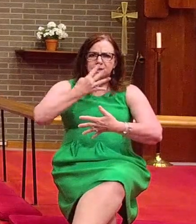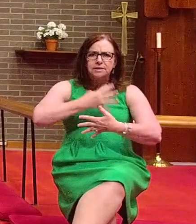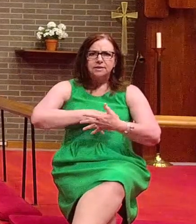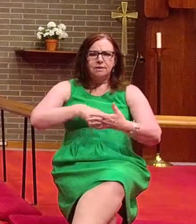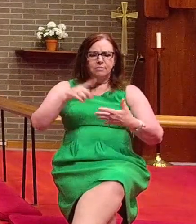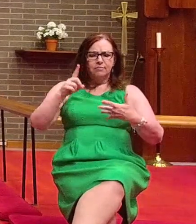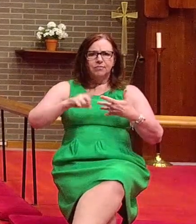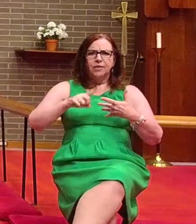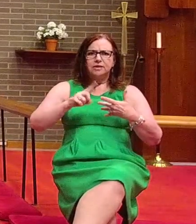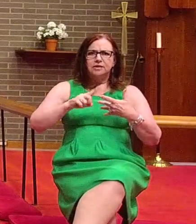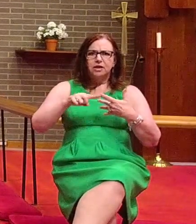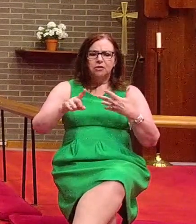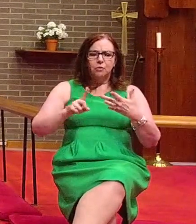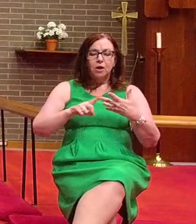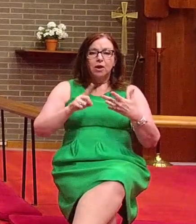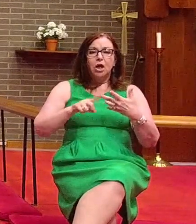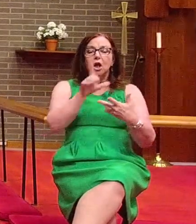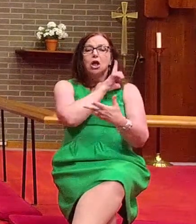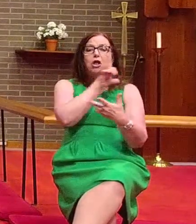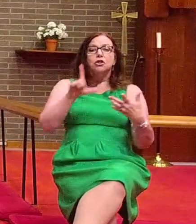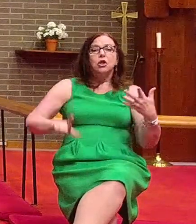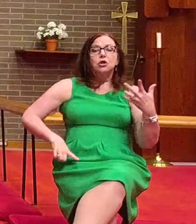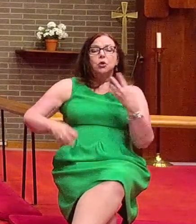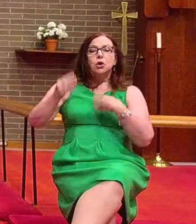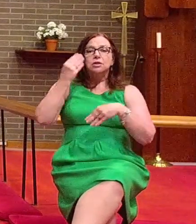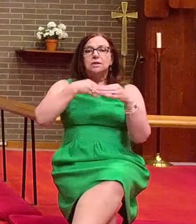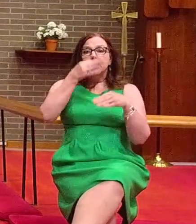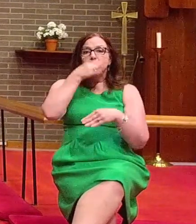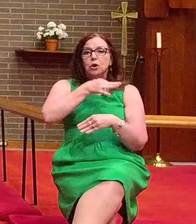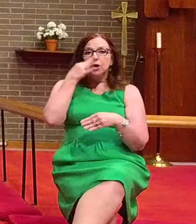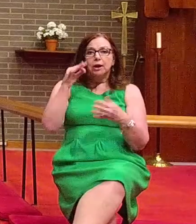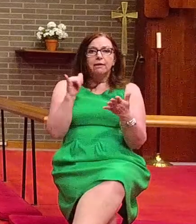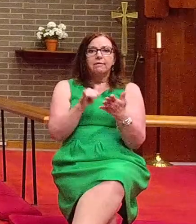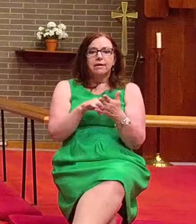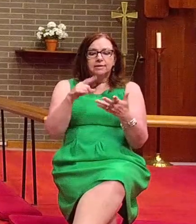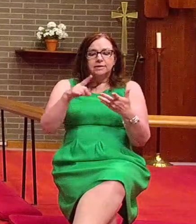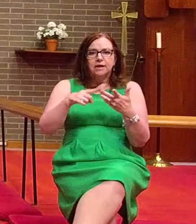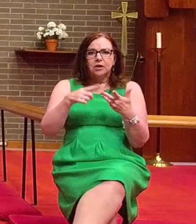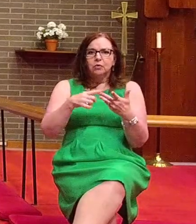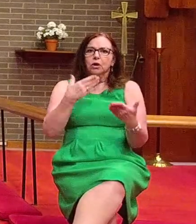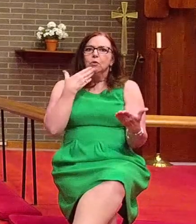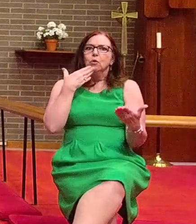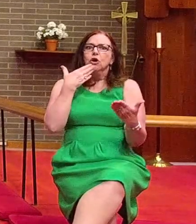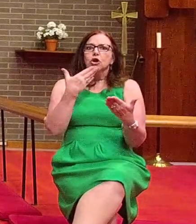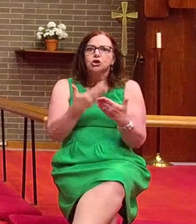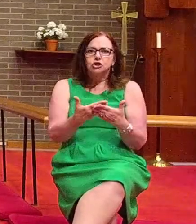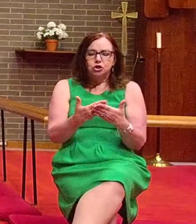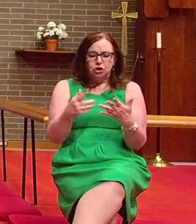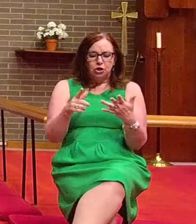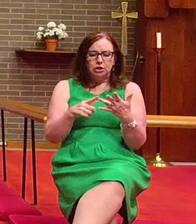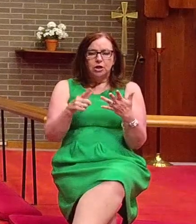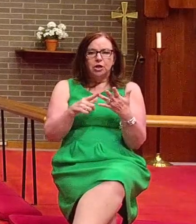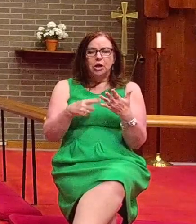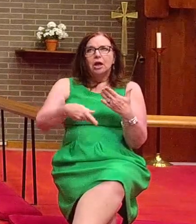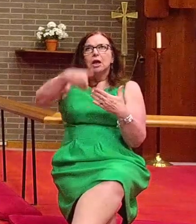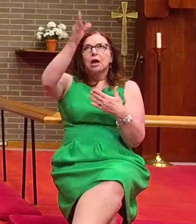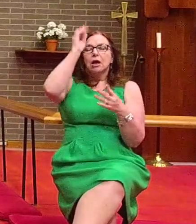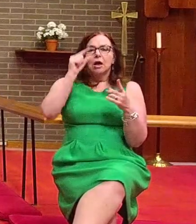the goods. The Lord's Supper is the goods. The Word of